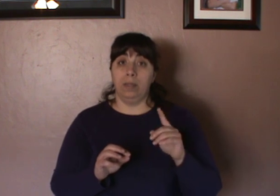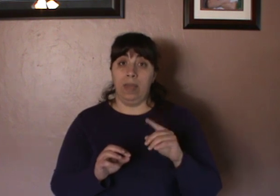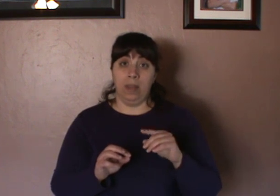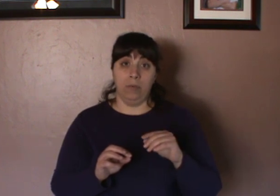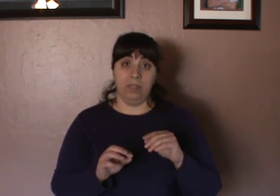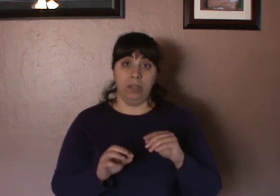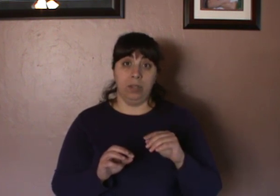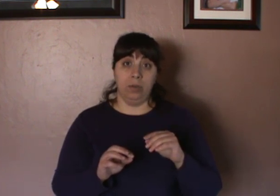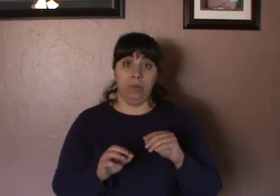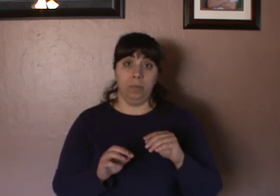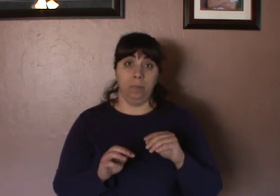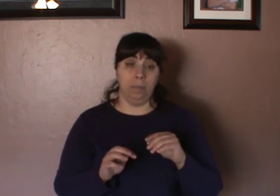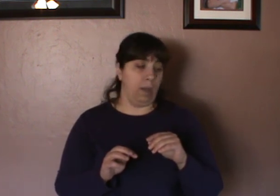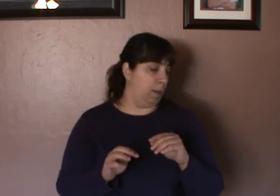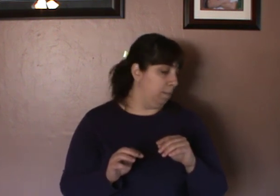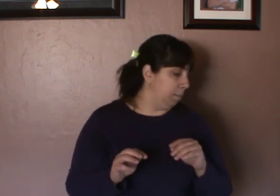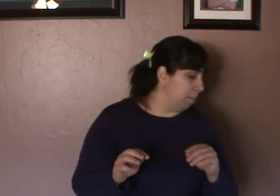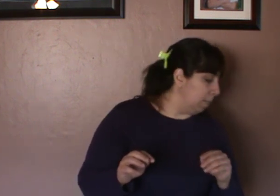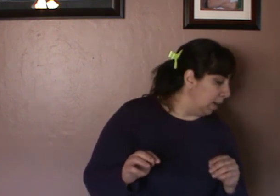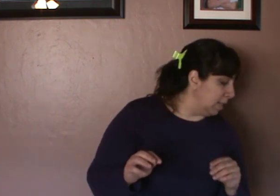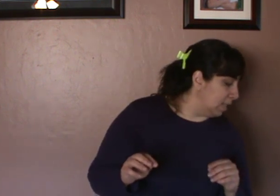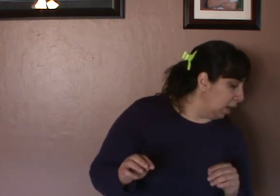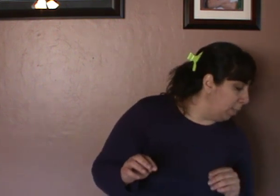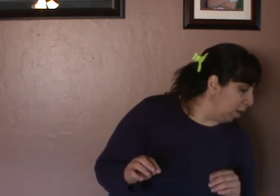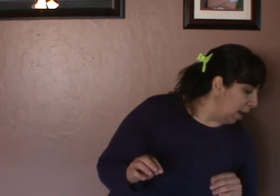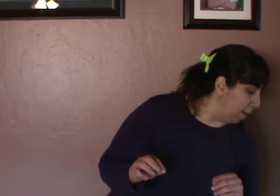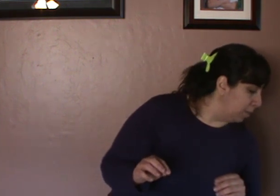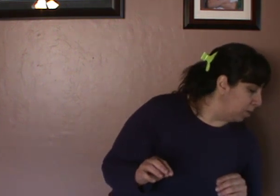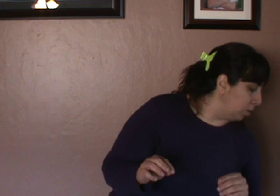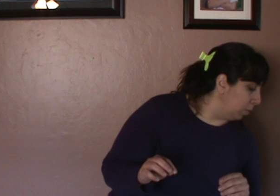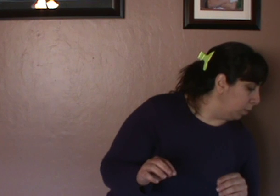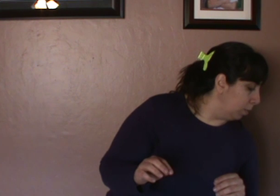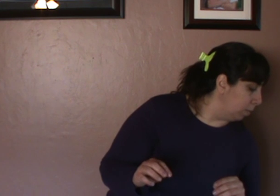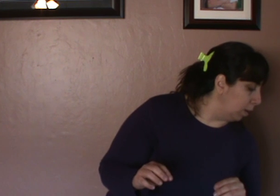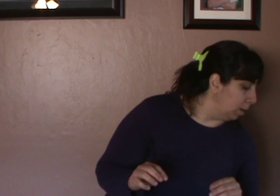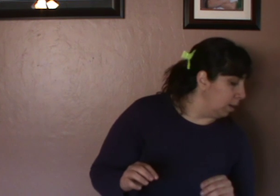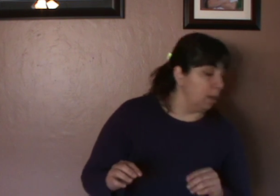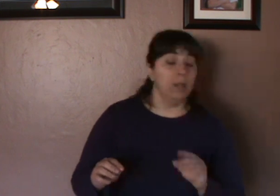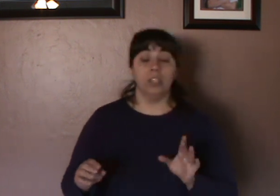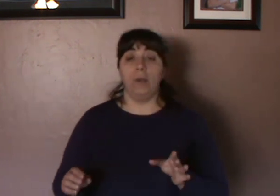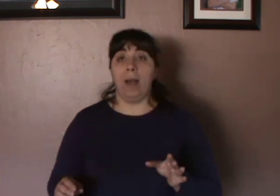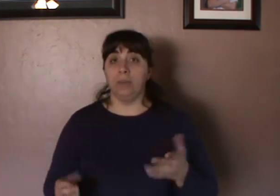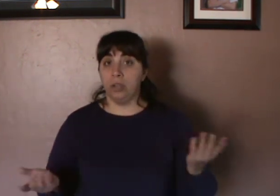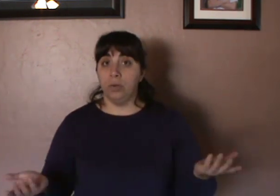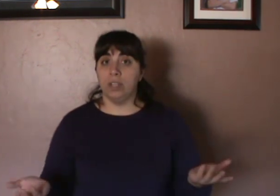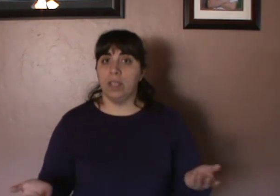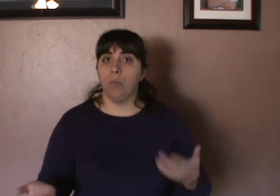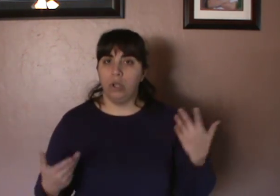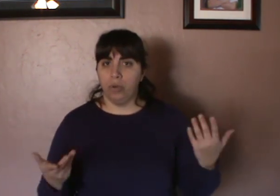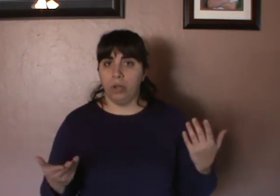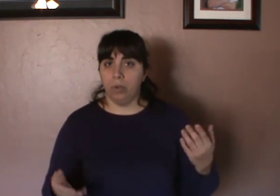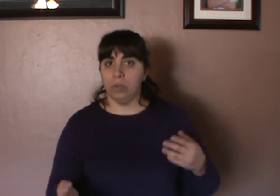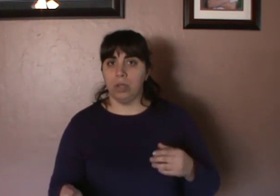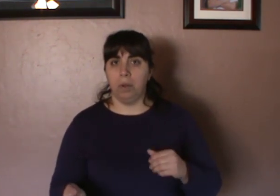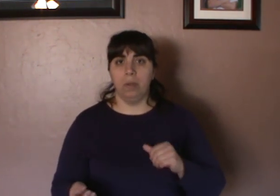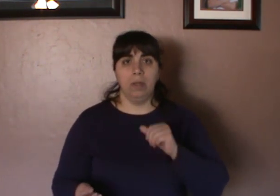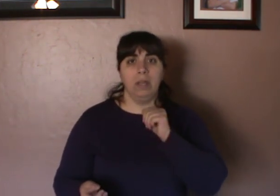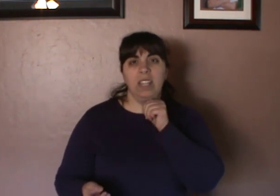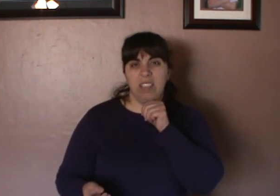then it goes into, it's not about aptitude, right? So aptitude is like what you know. So it's